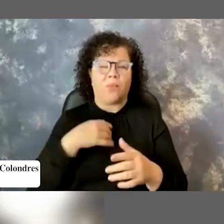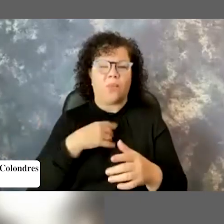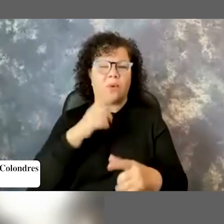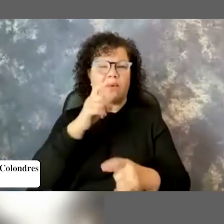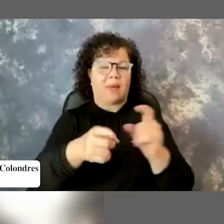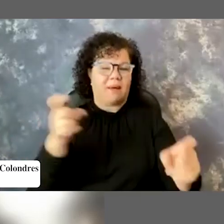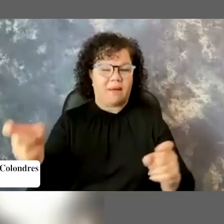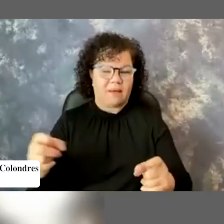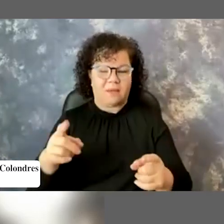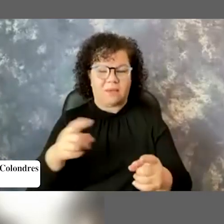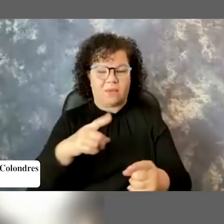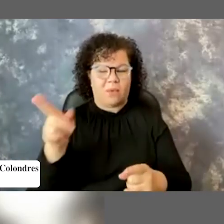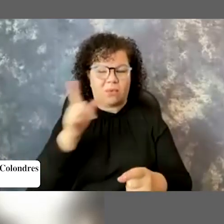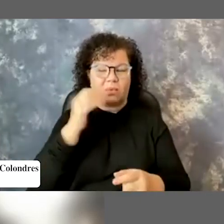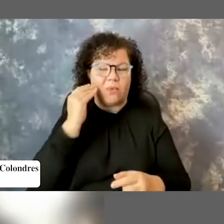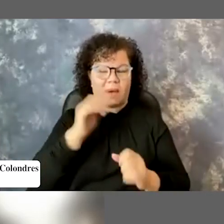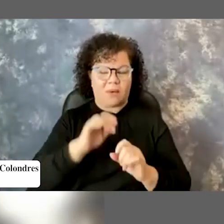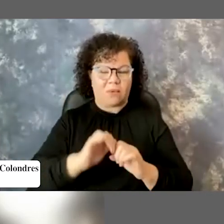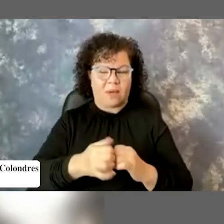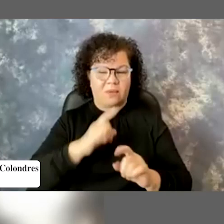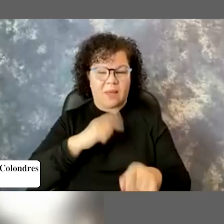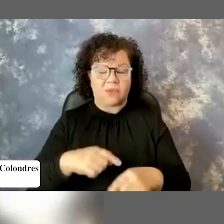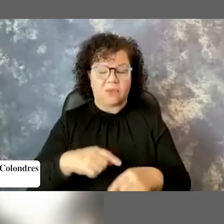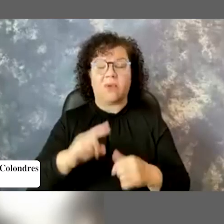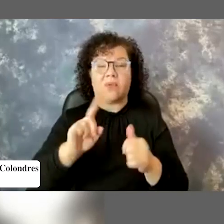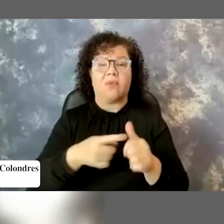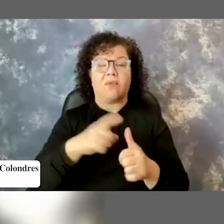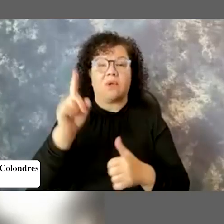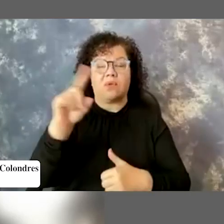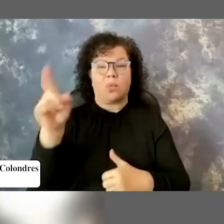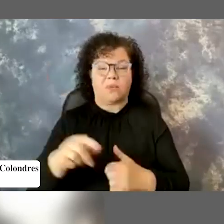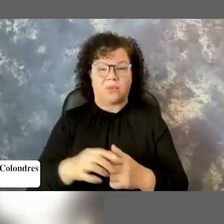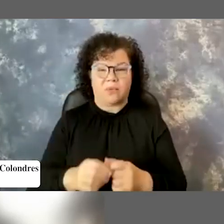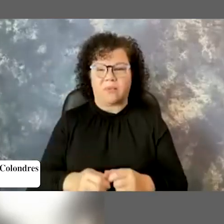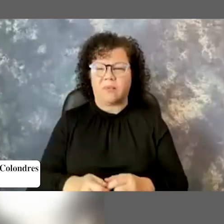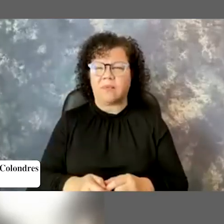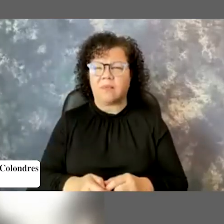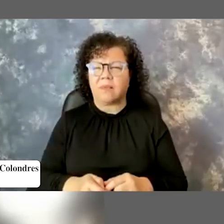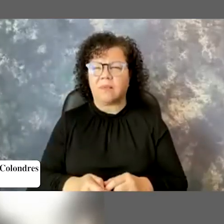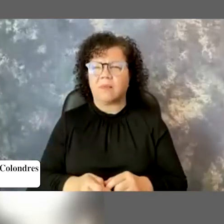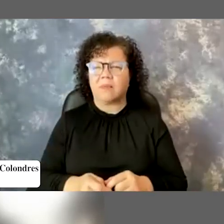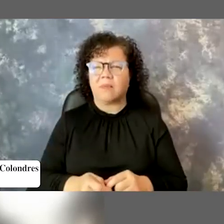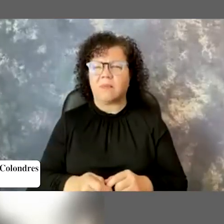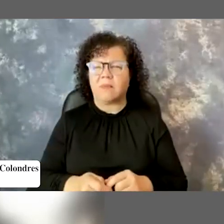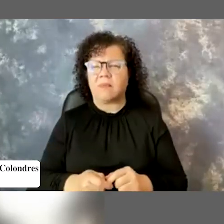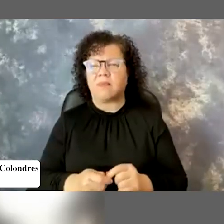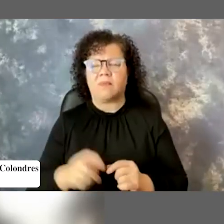myself. The first question that we have is as